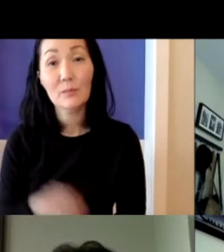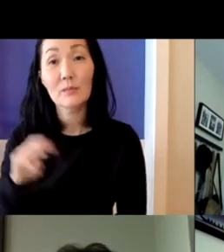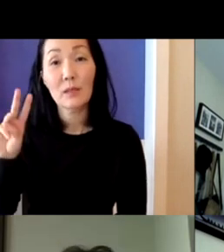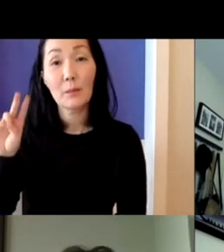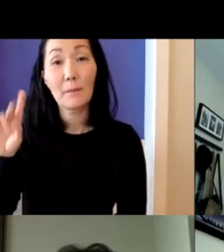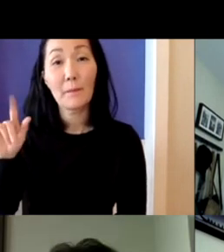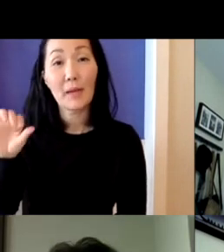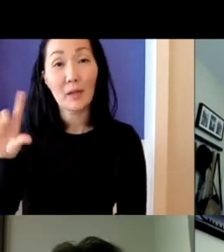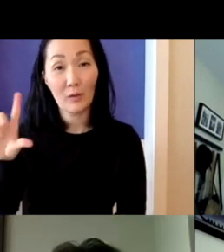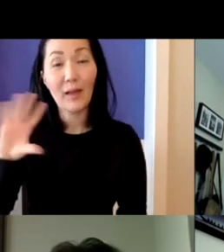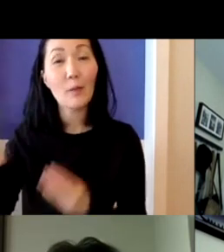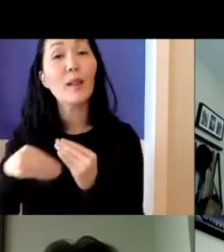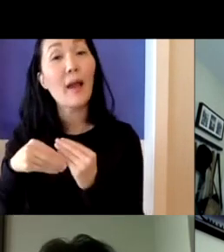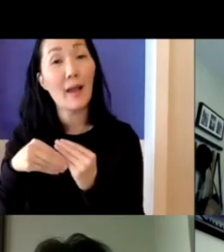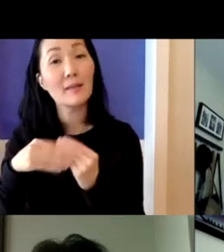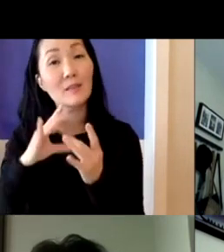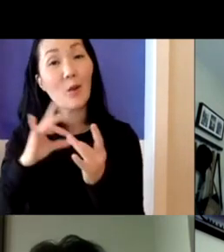maybe I'll just jump in. I just want to comment